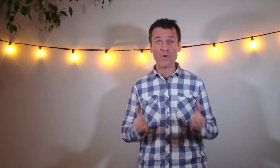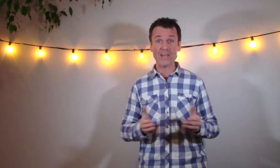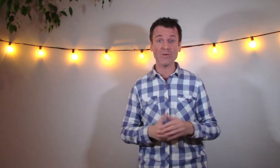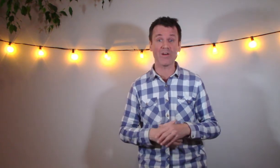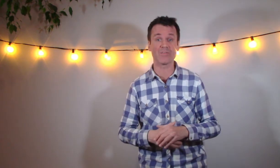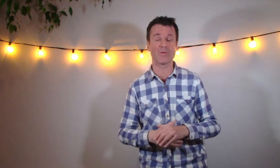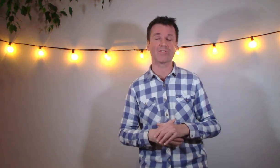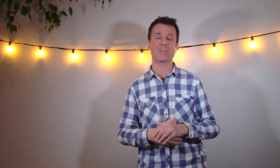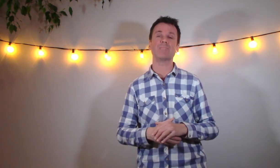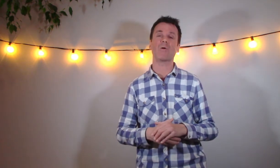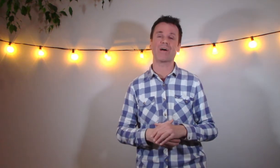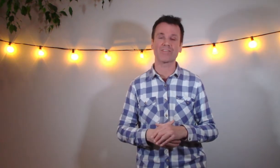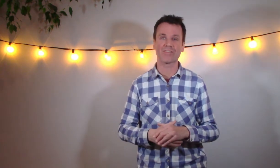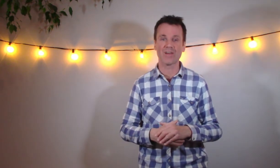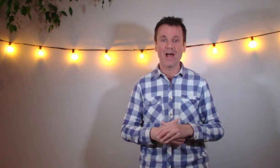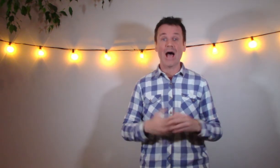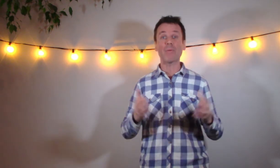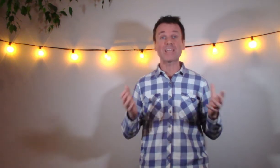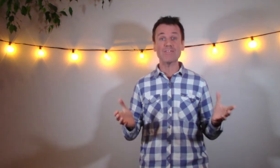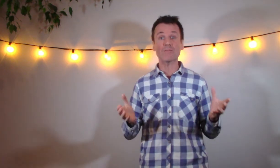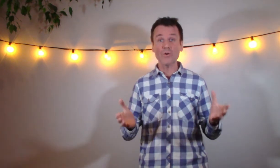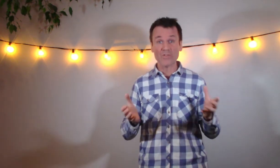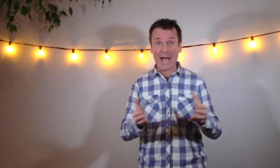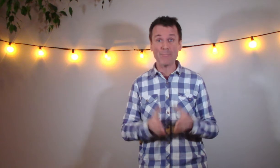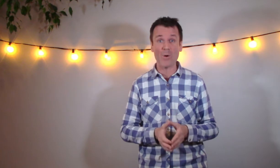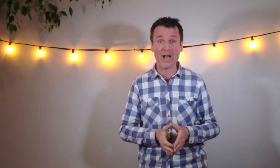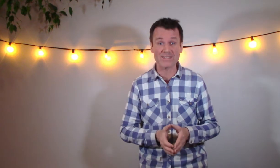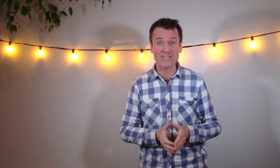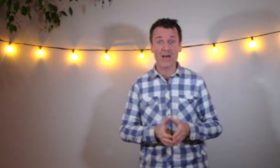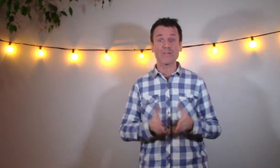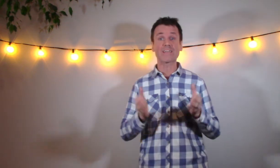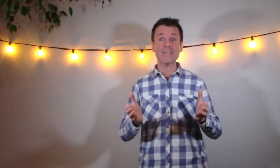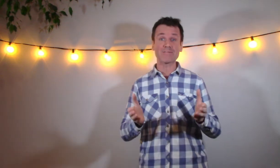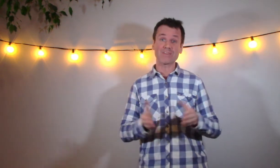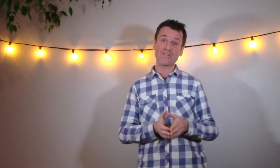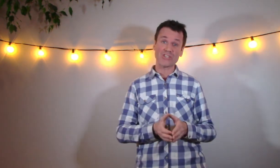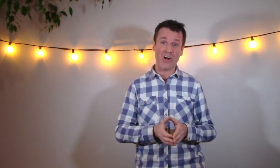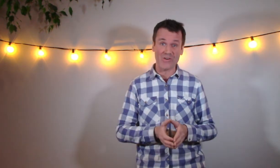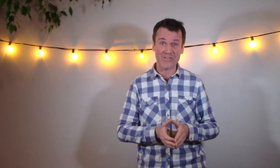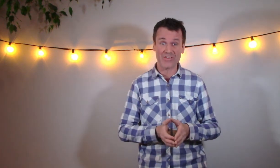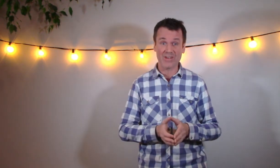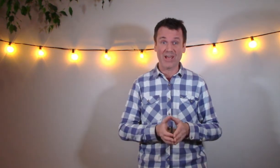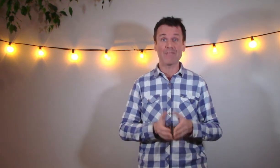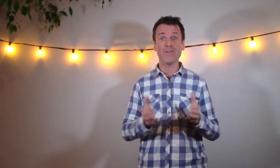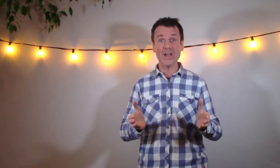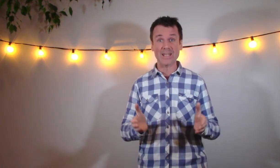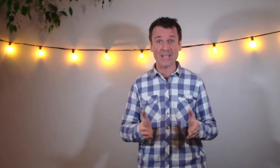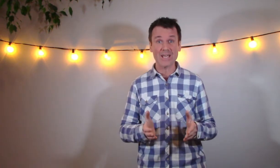new husband in Boaz, and by giving Ruth and Boaz the gift of a child, and finally,